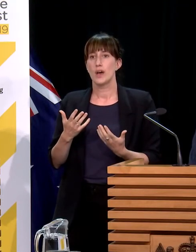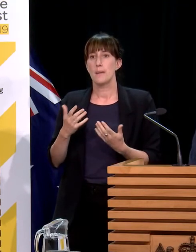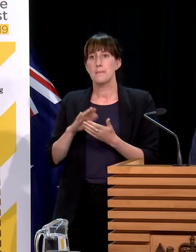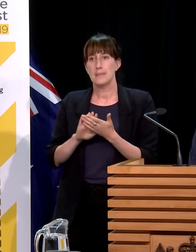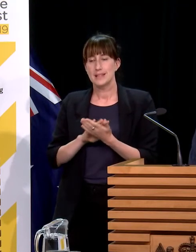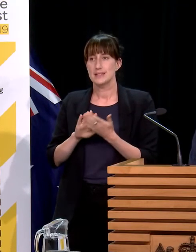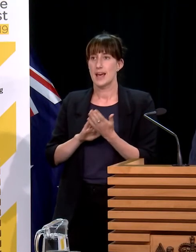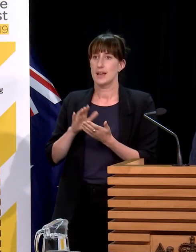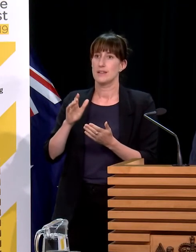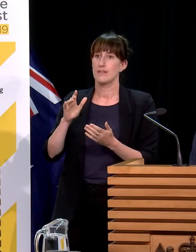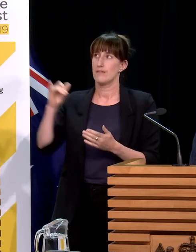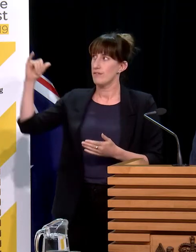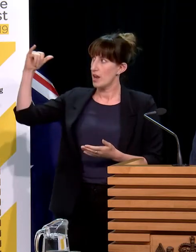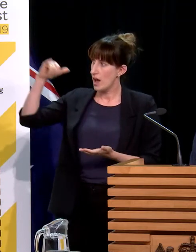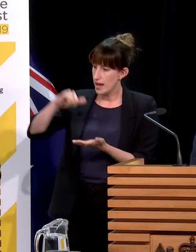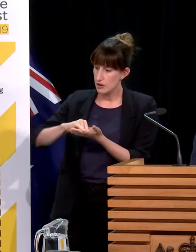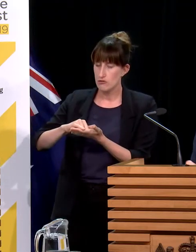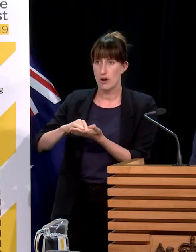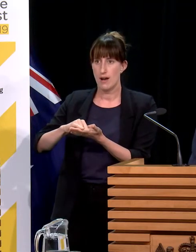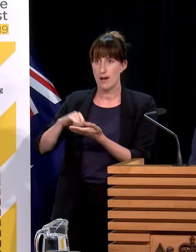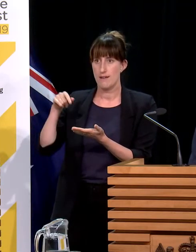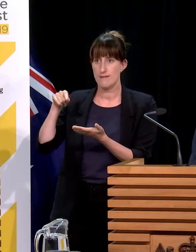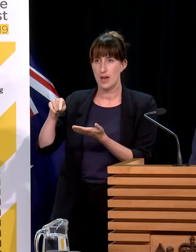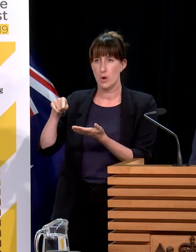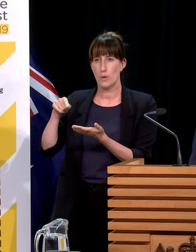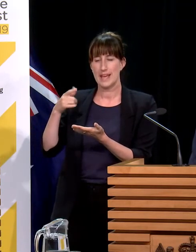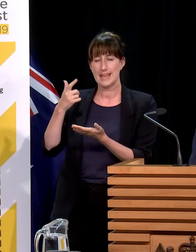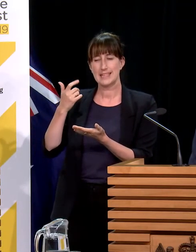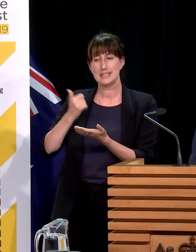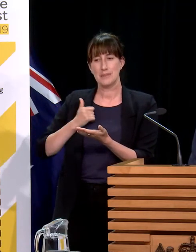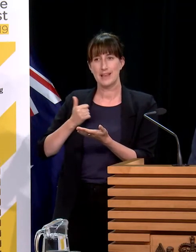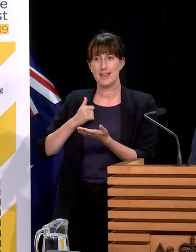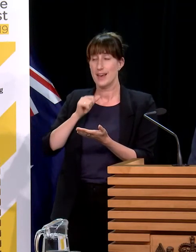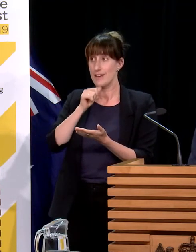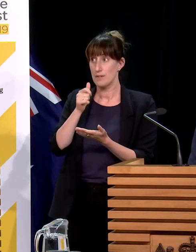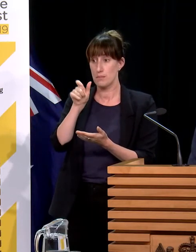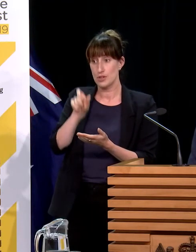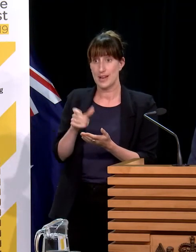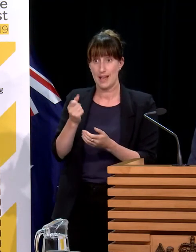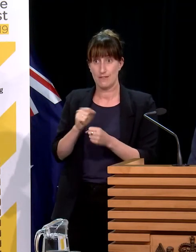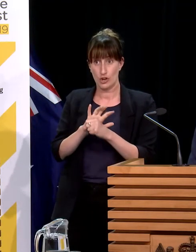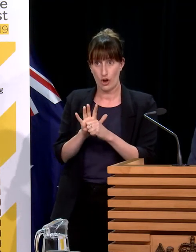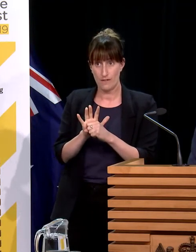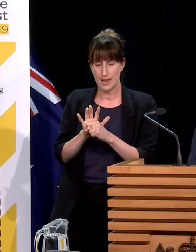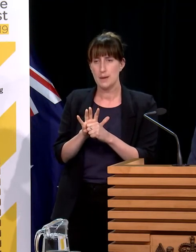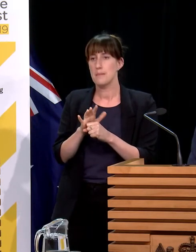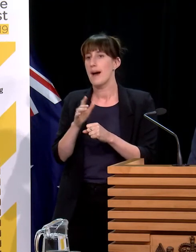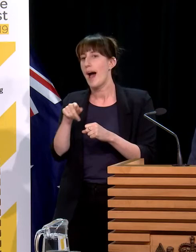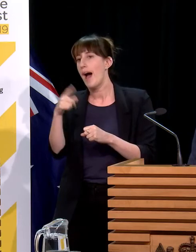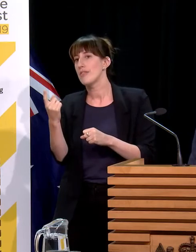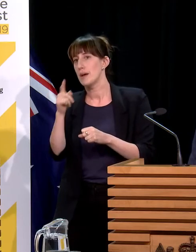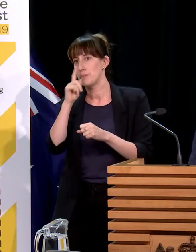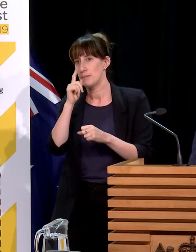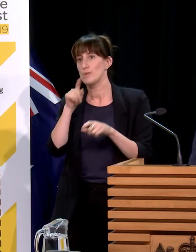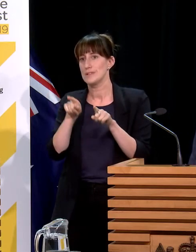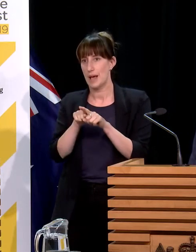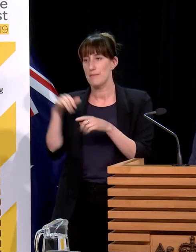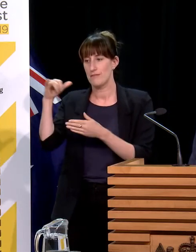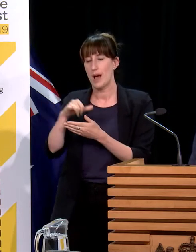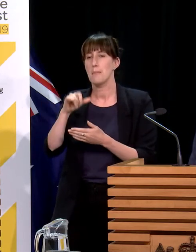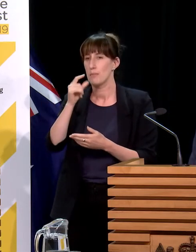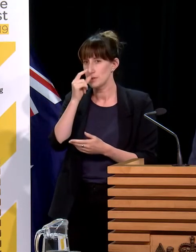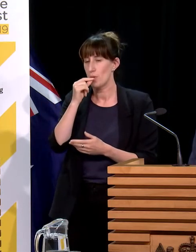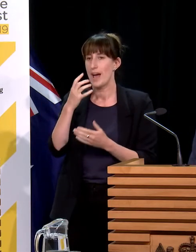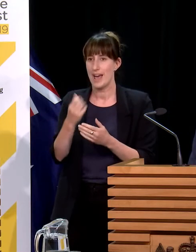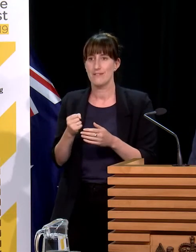tested positive about the same time, then you might expect there to be a match. That wouldn't necessarily raise a concern. If, on the other hand, they're testing positive